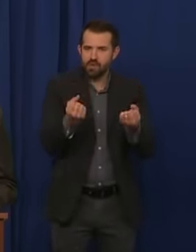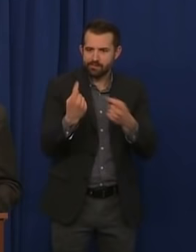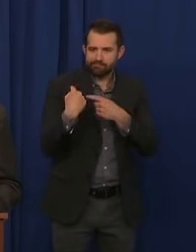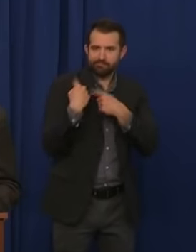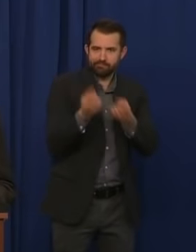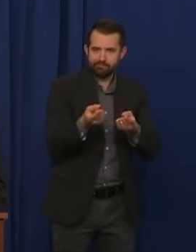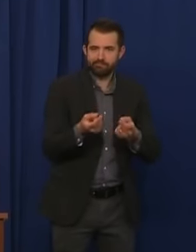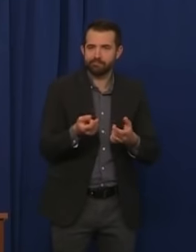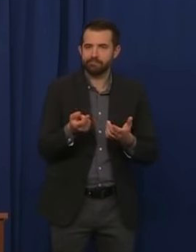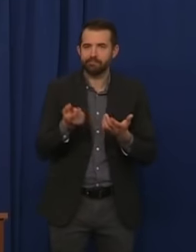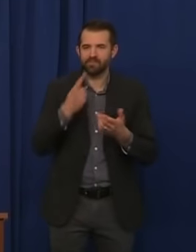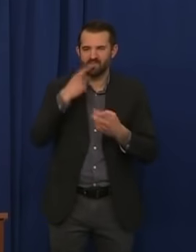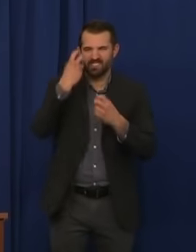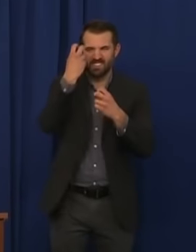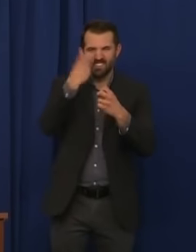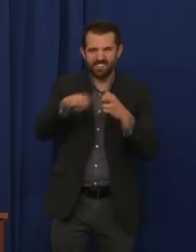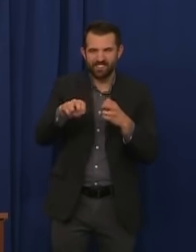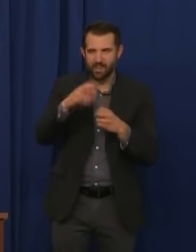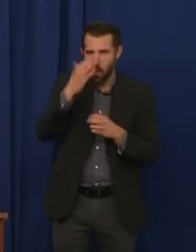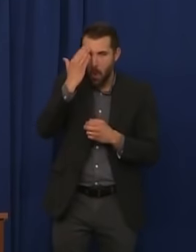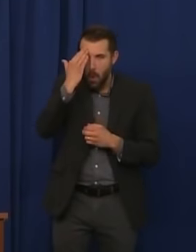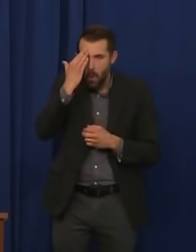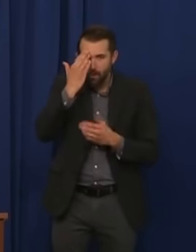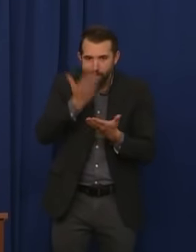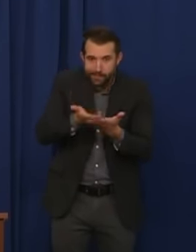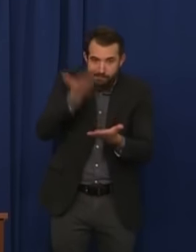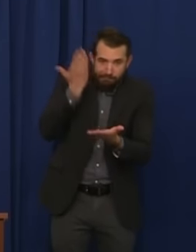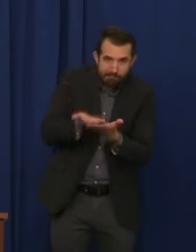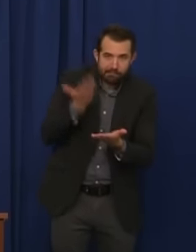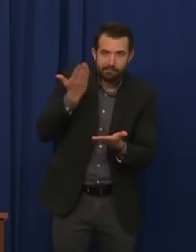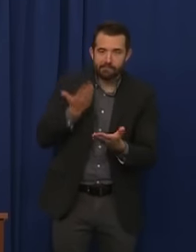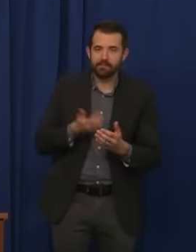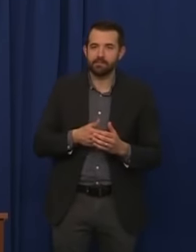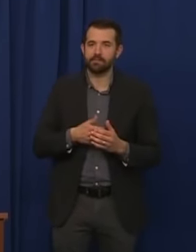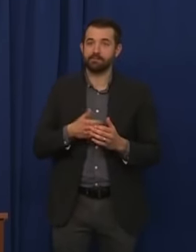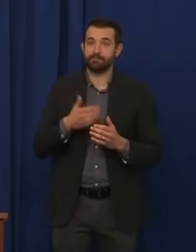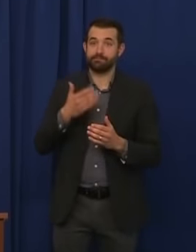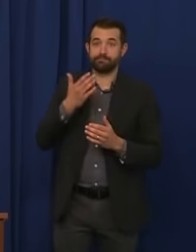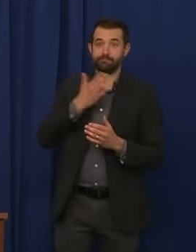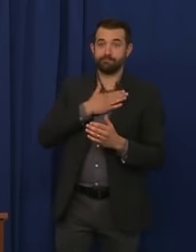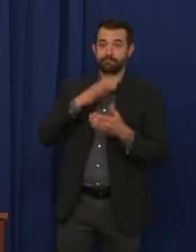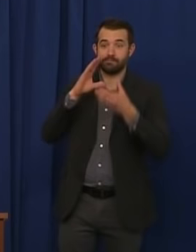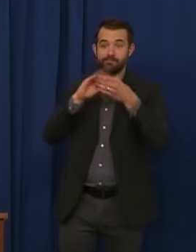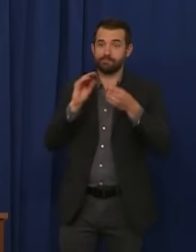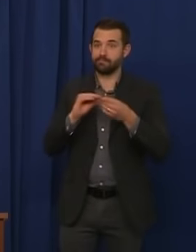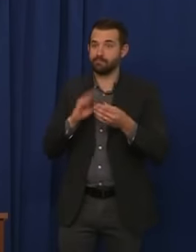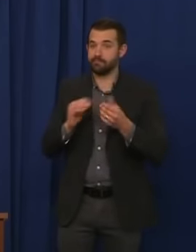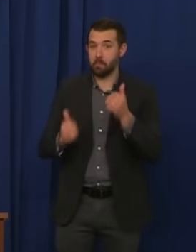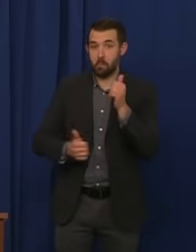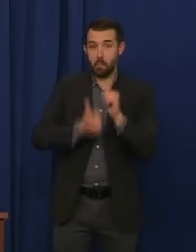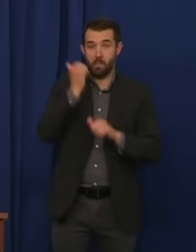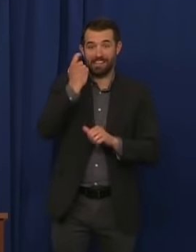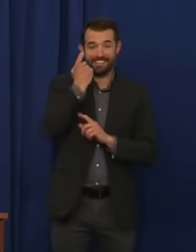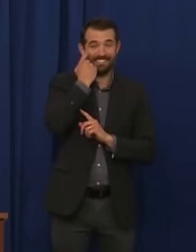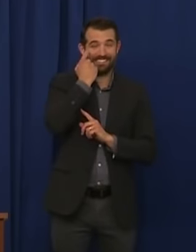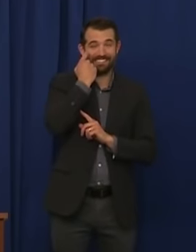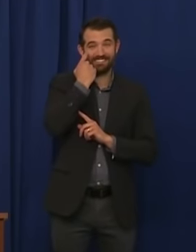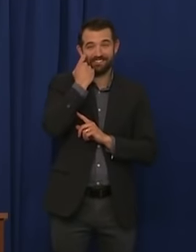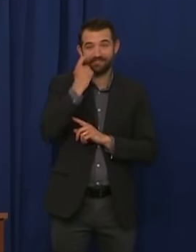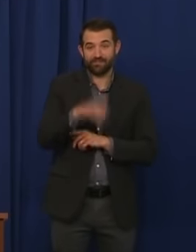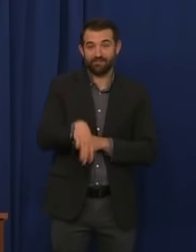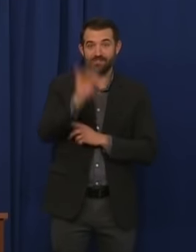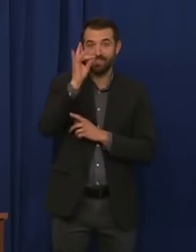know. But what we can say is that many of the cases that have been most recently diagnosed are